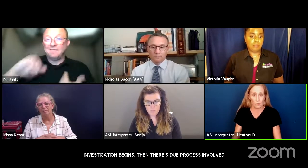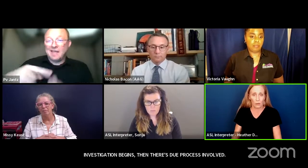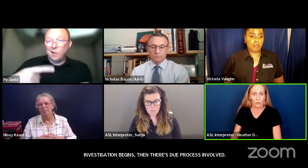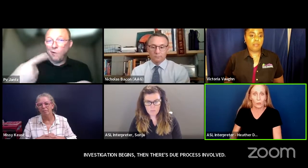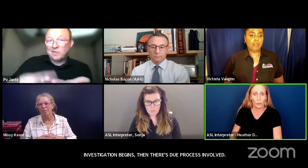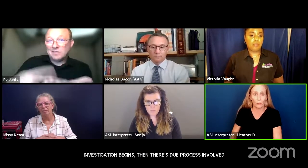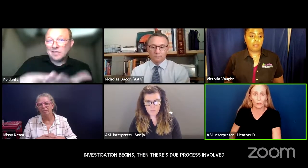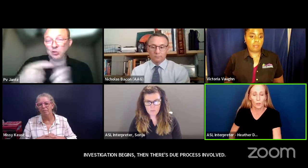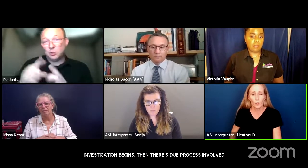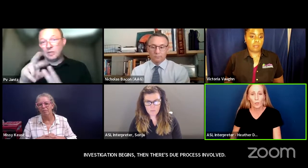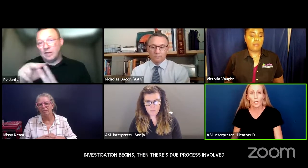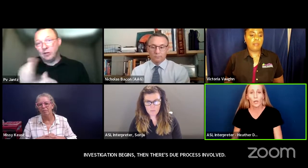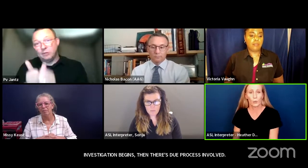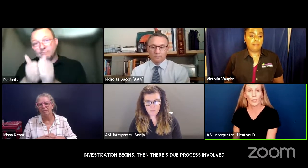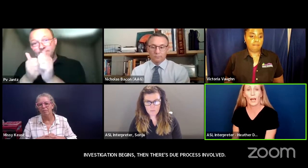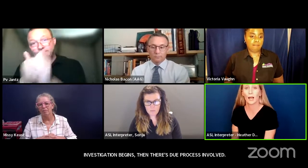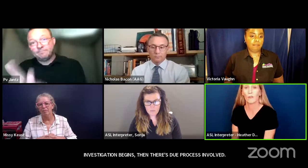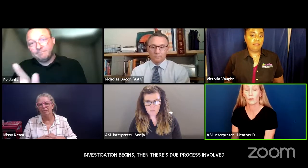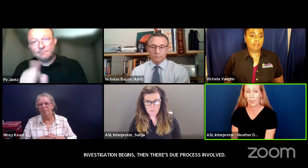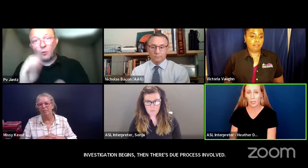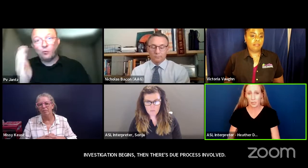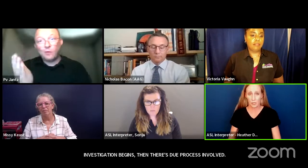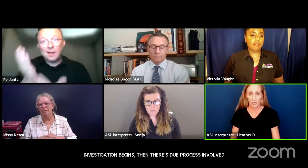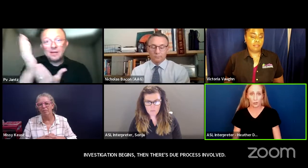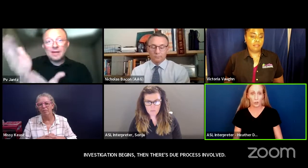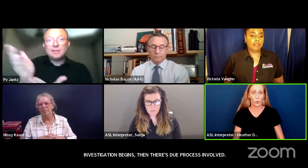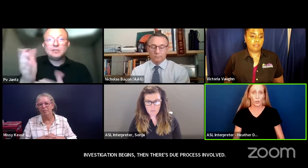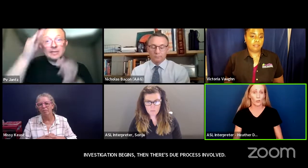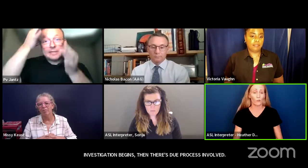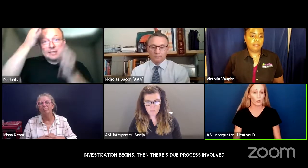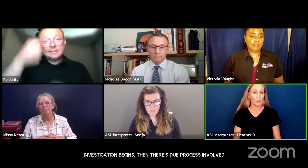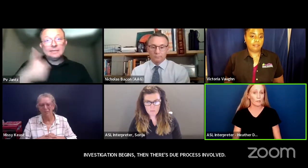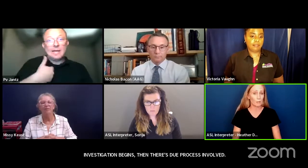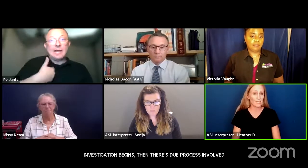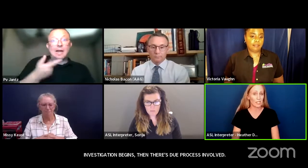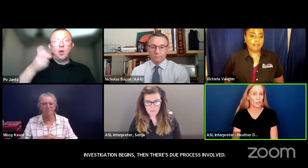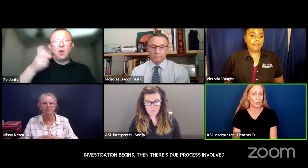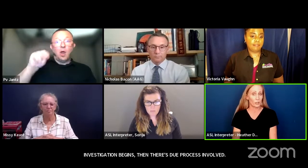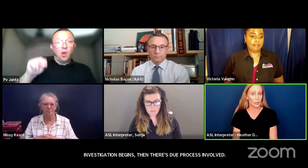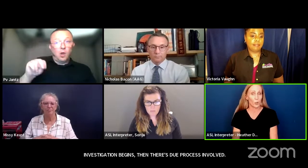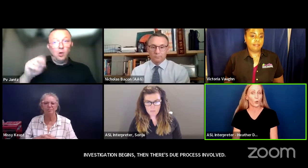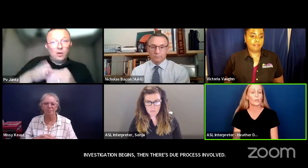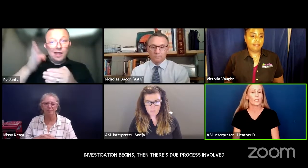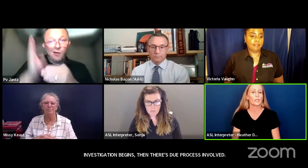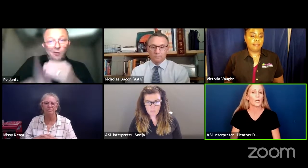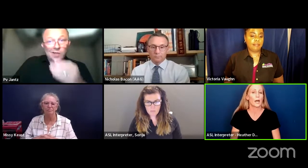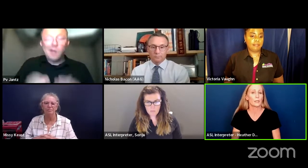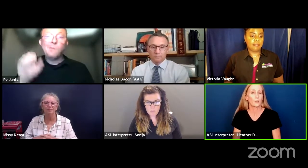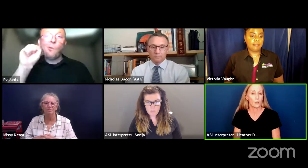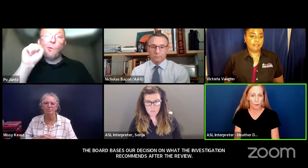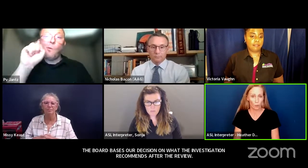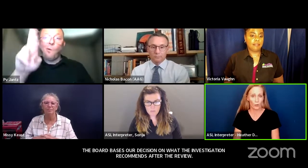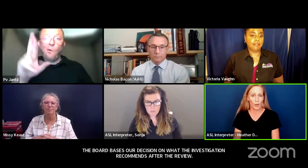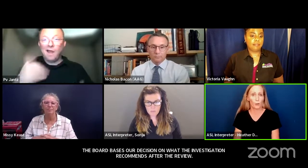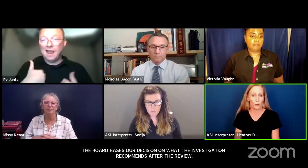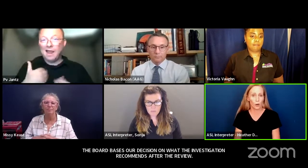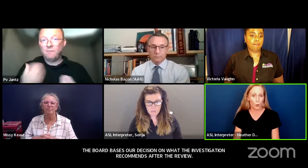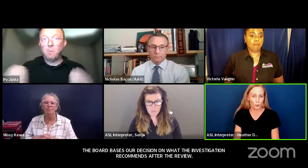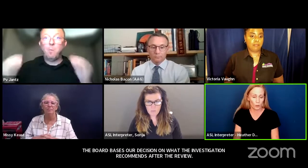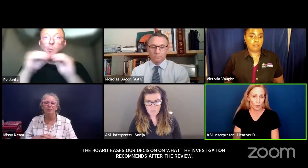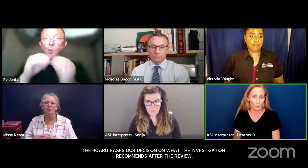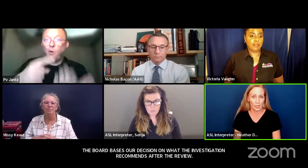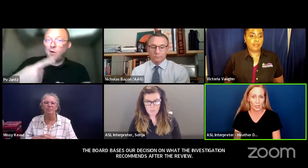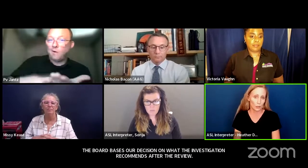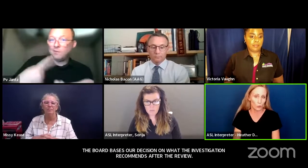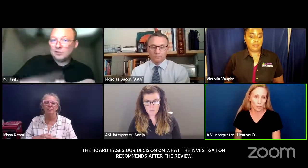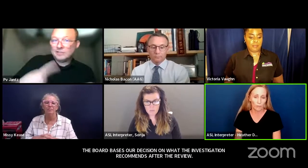recommends after the review. And then we have the decision to either follow that recommendation, or we can decide and come up with our